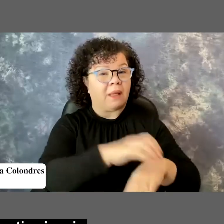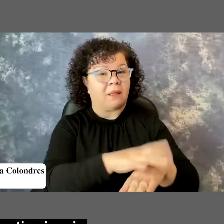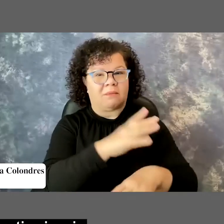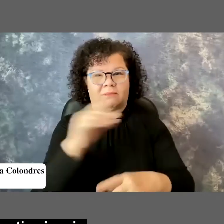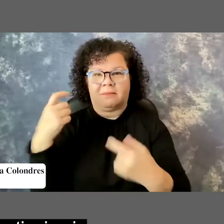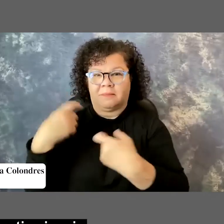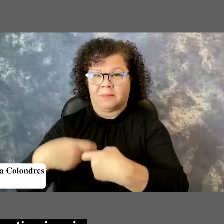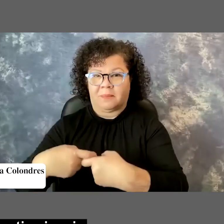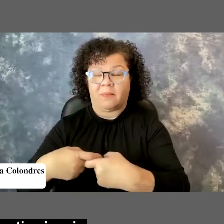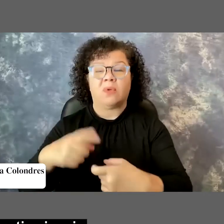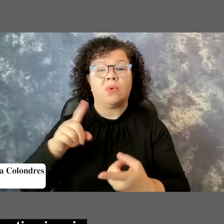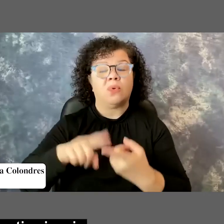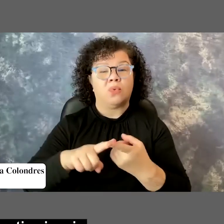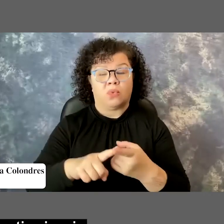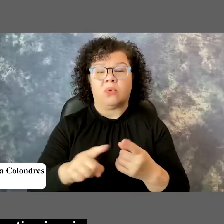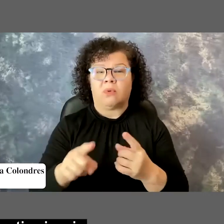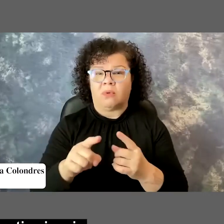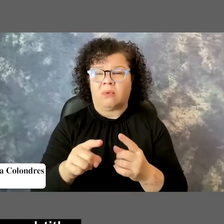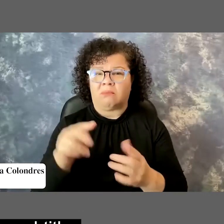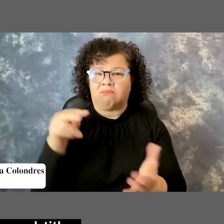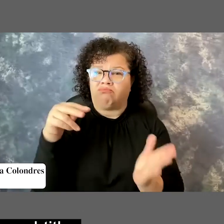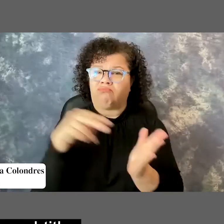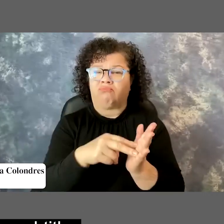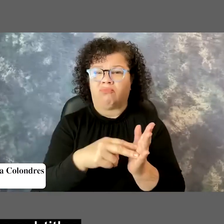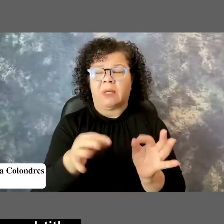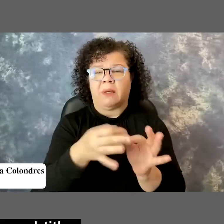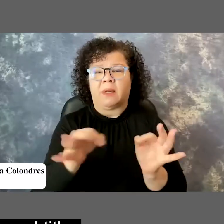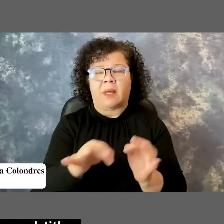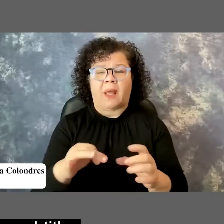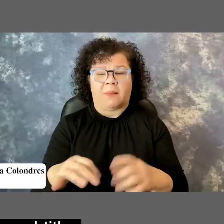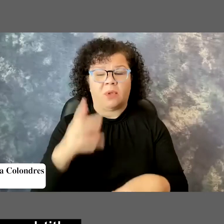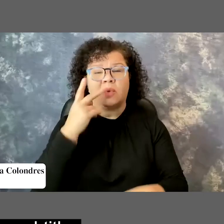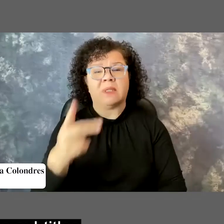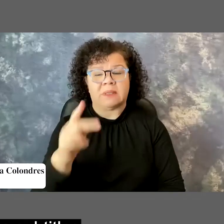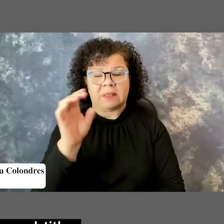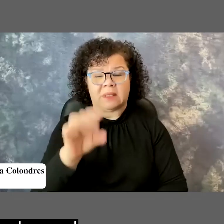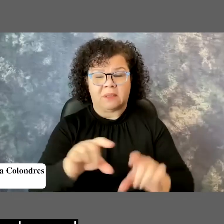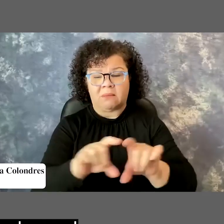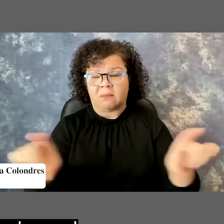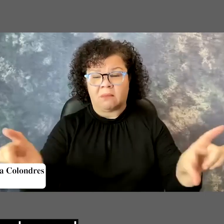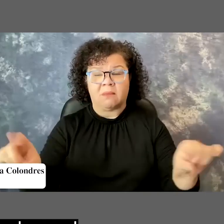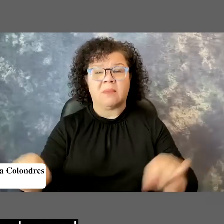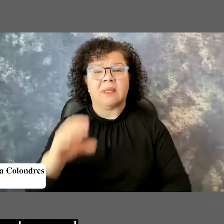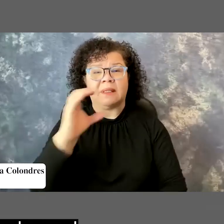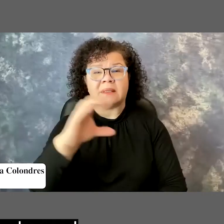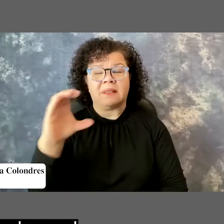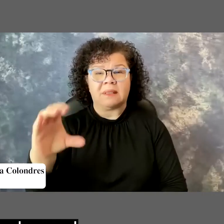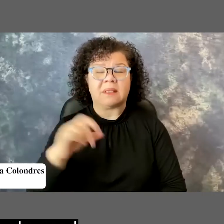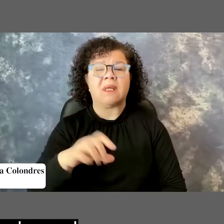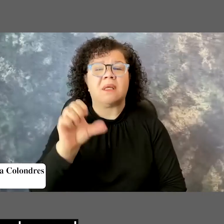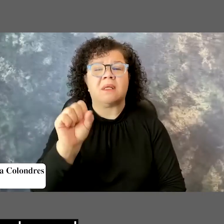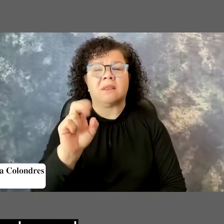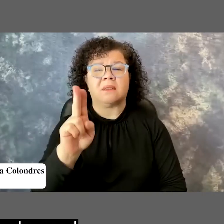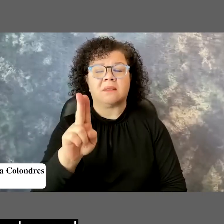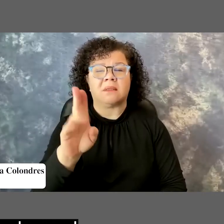Spanish. To access closed captioning in English, click on the subtitles button in your menu bar and